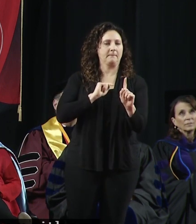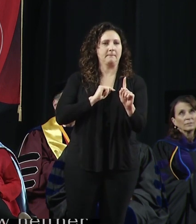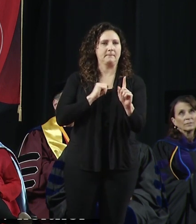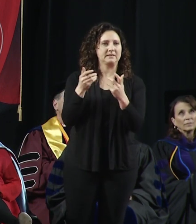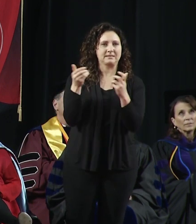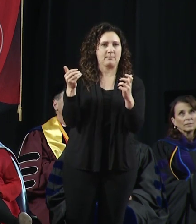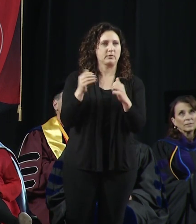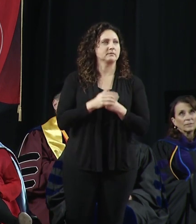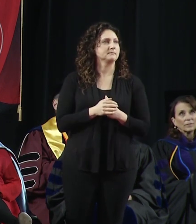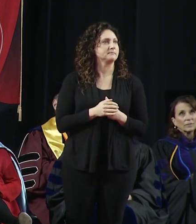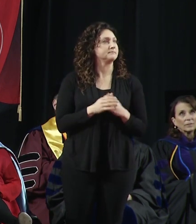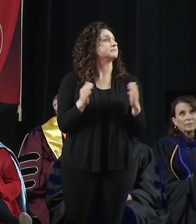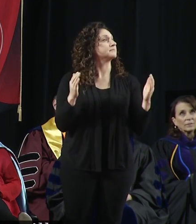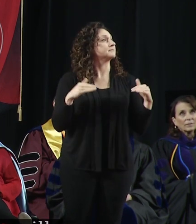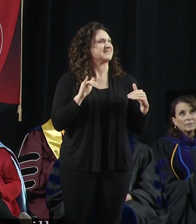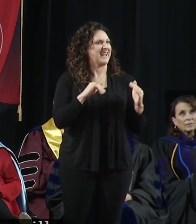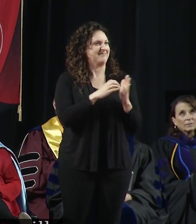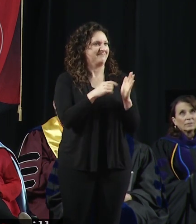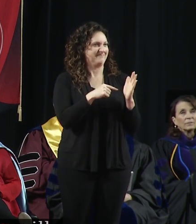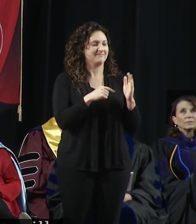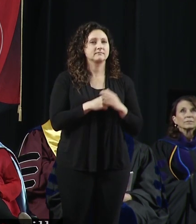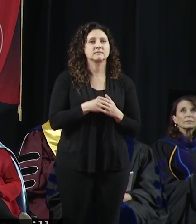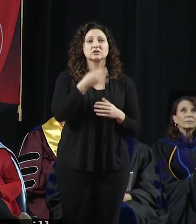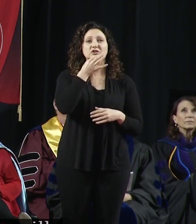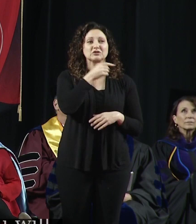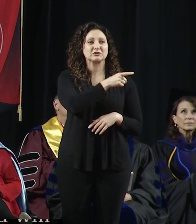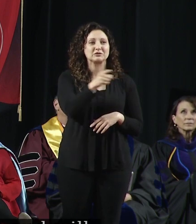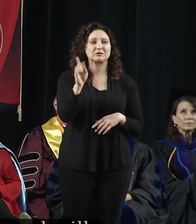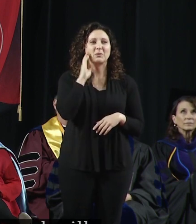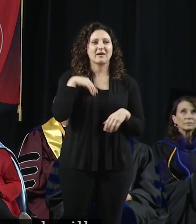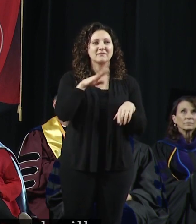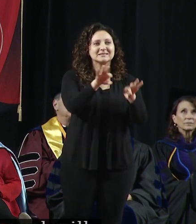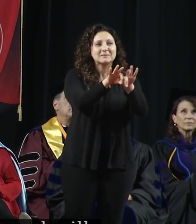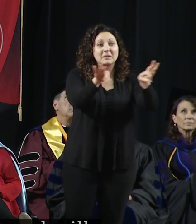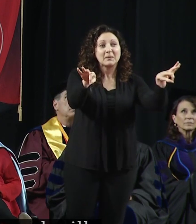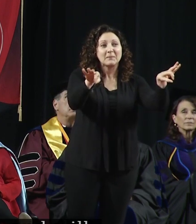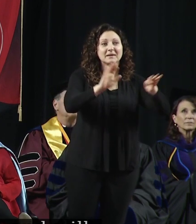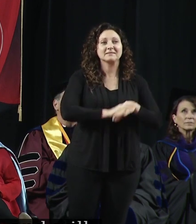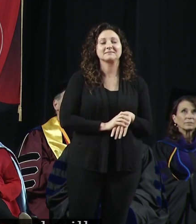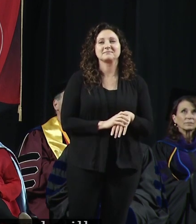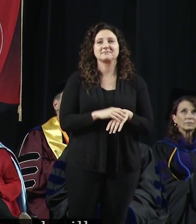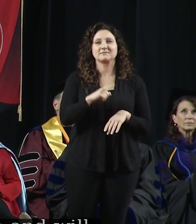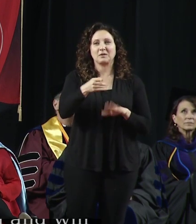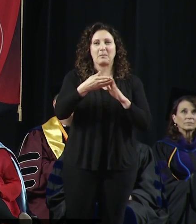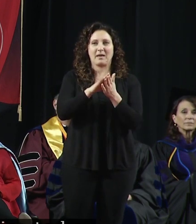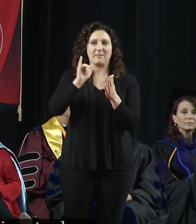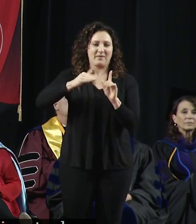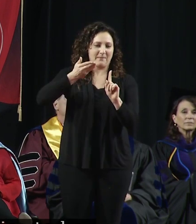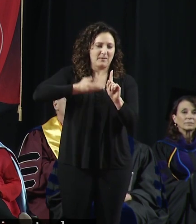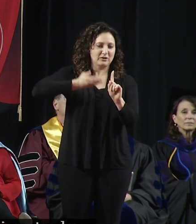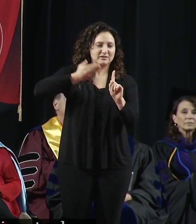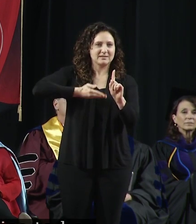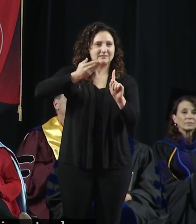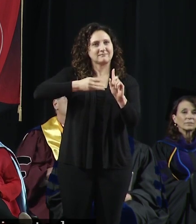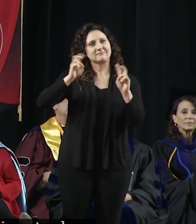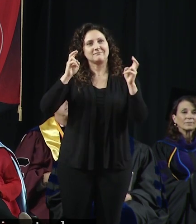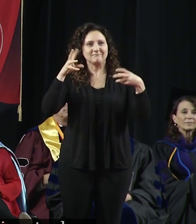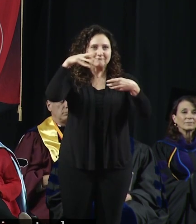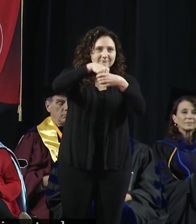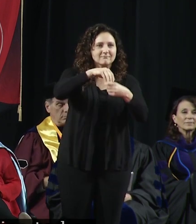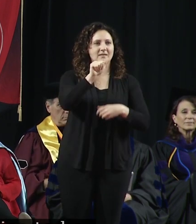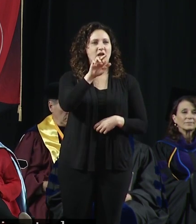In a few minutes, you will receive your diplomas and will have new opportunities to be that person in the arena.